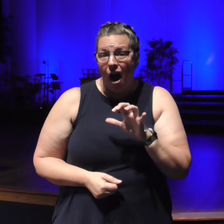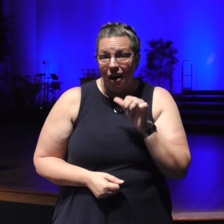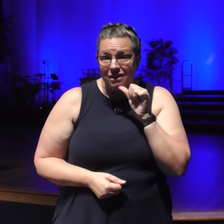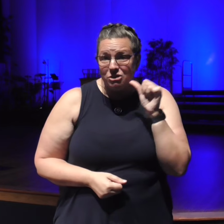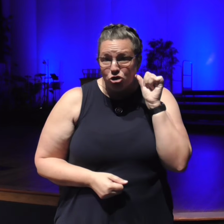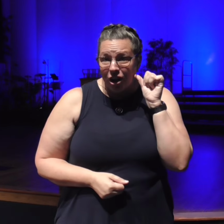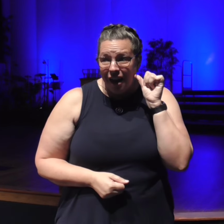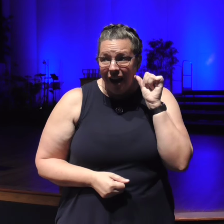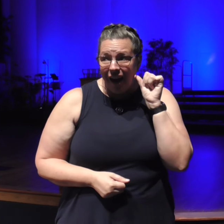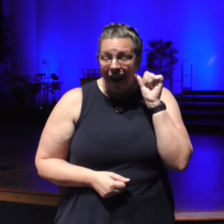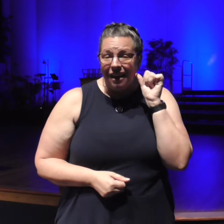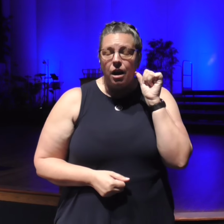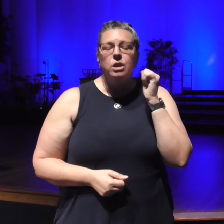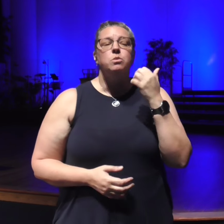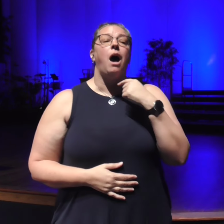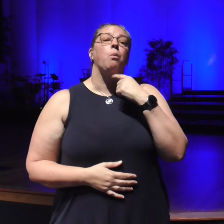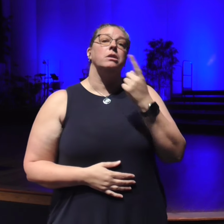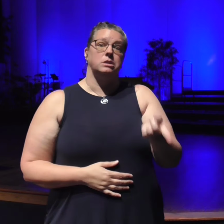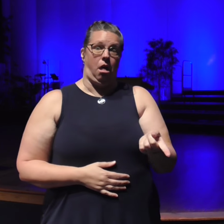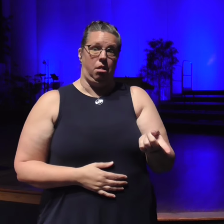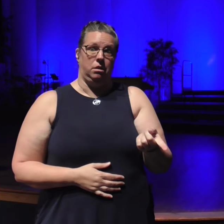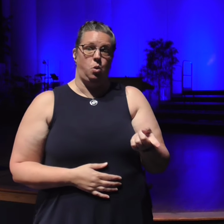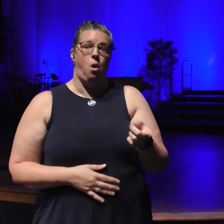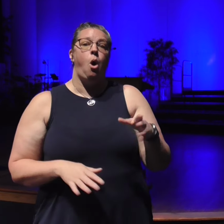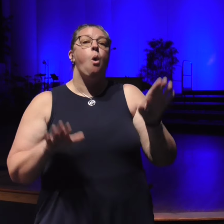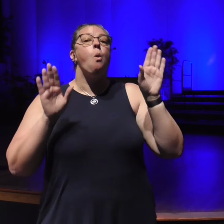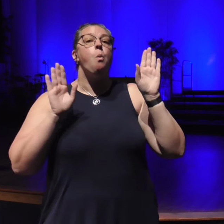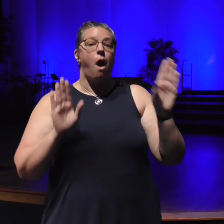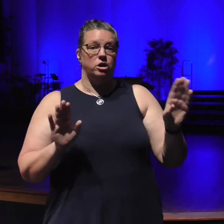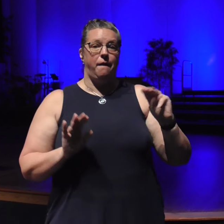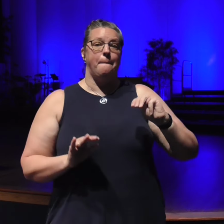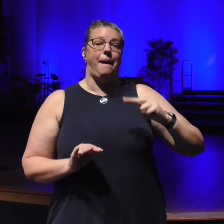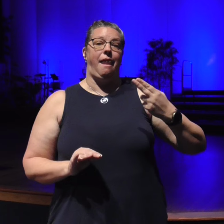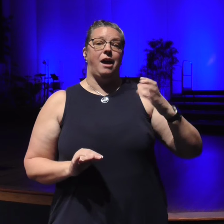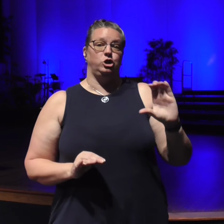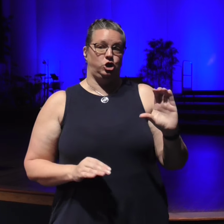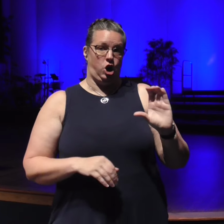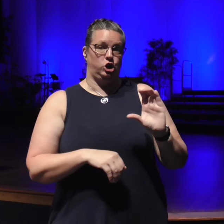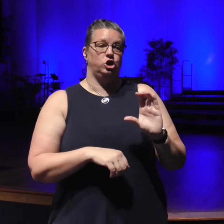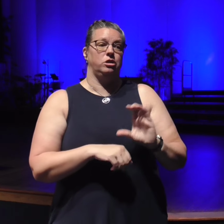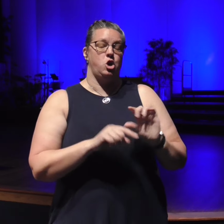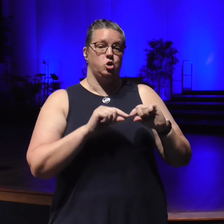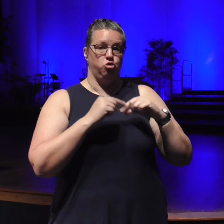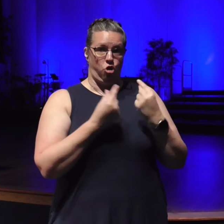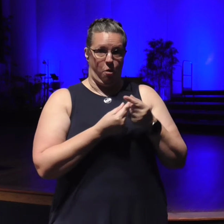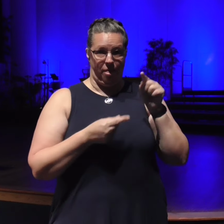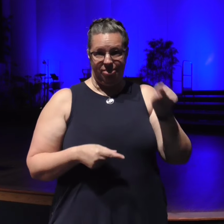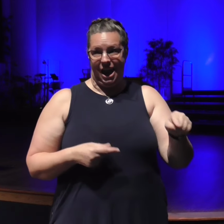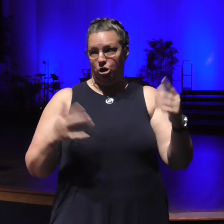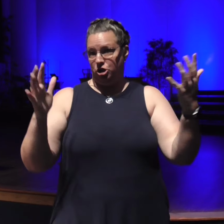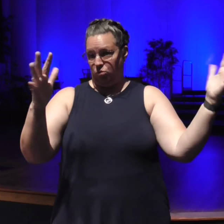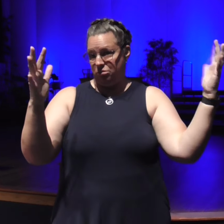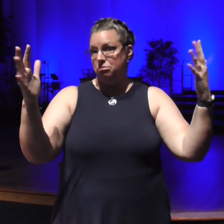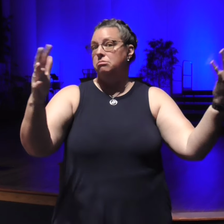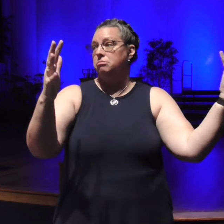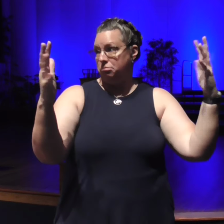yesterday? So I want to say there was a wonderful Mile High contingency there. Give them a